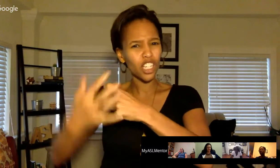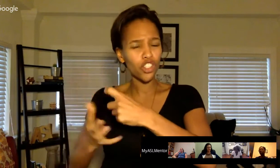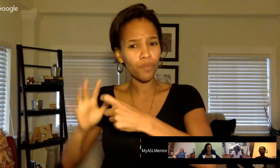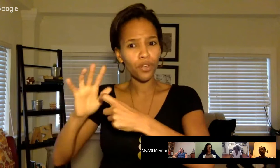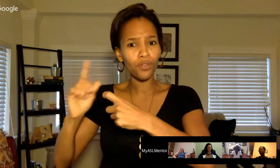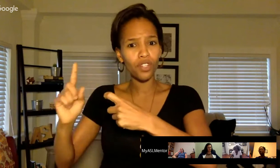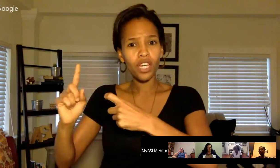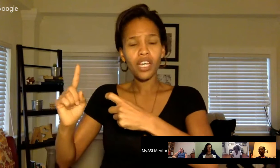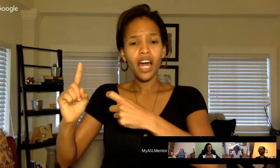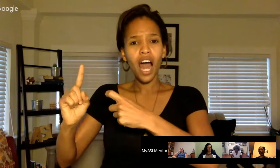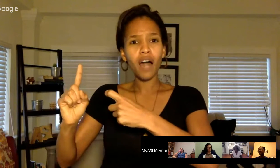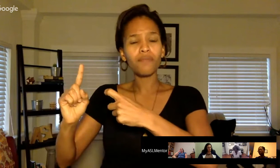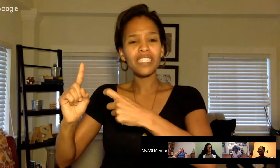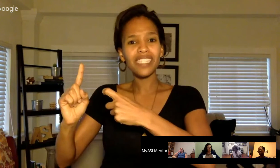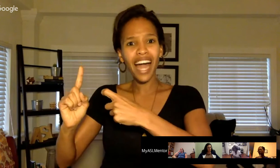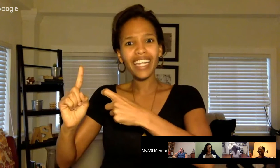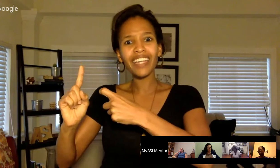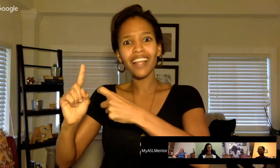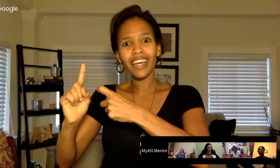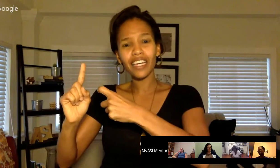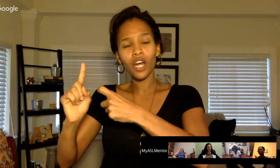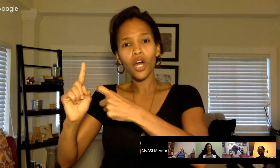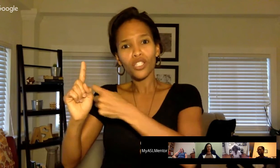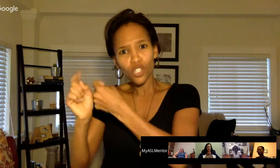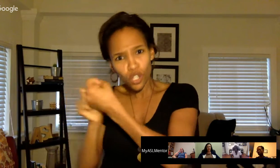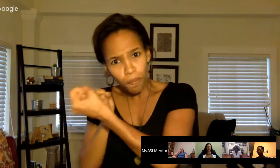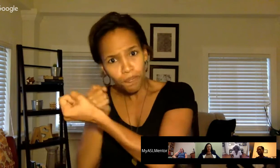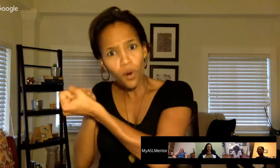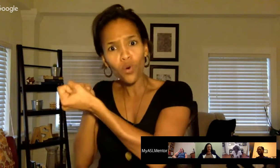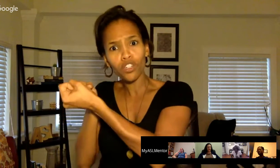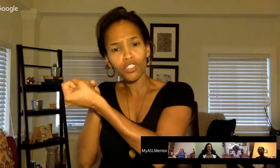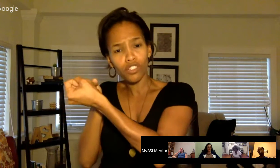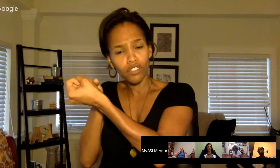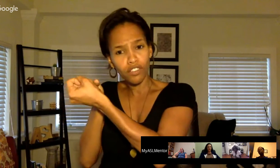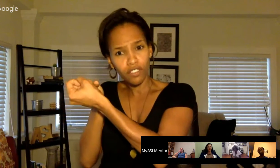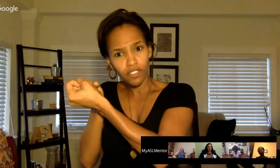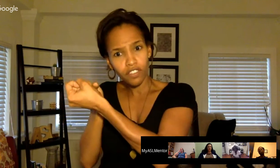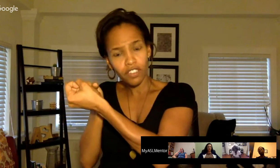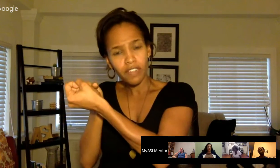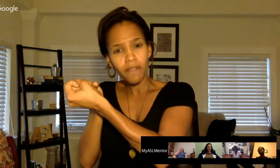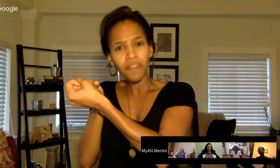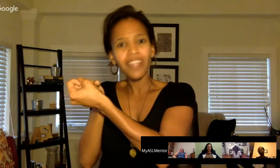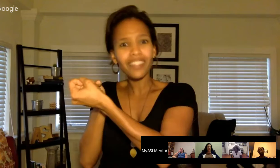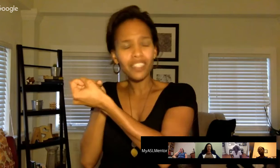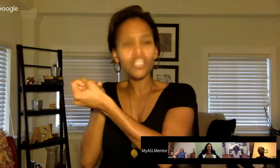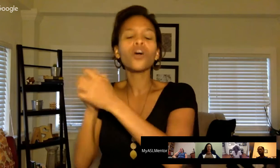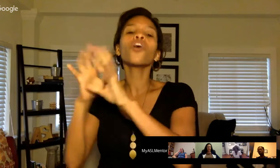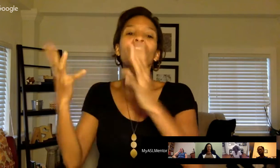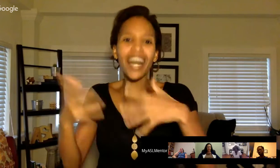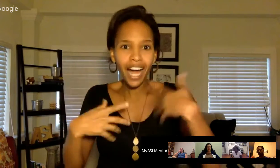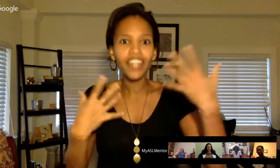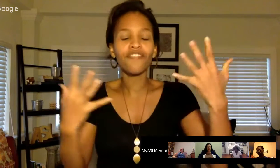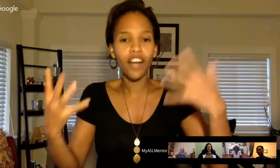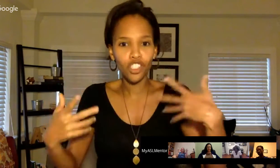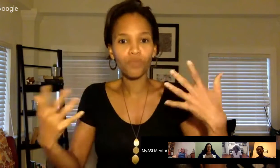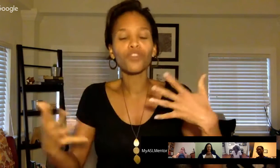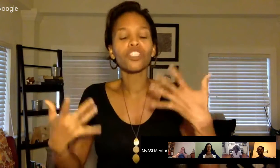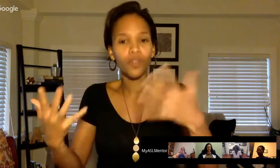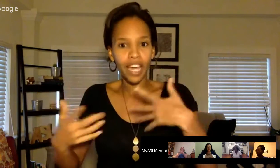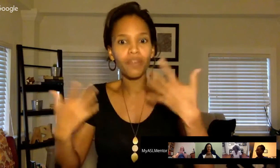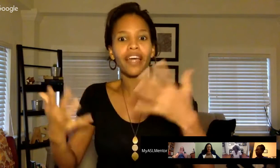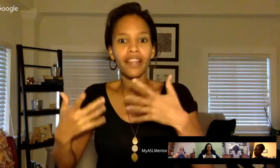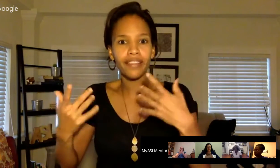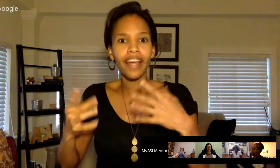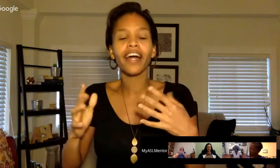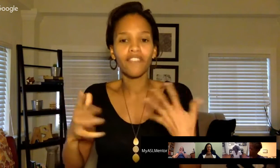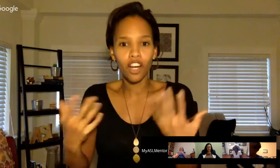to contribute, signing like support lets us know, oh, that kind of contribution.